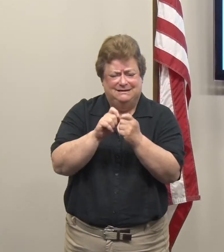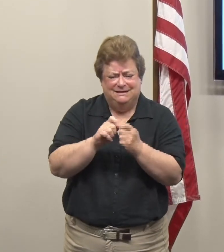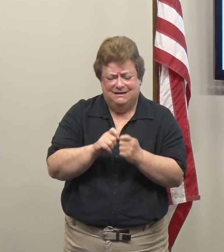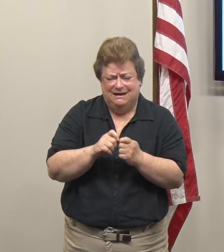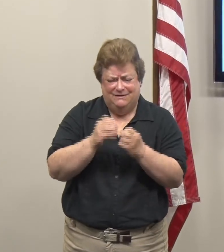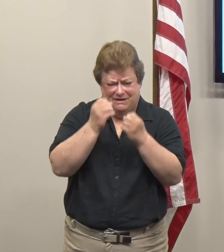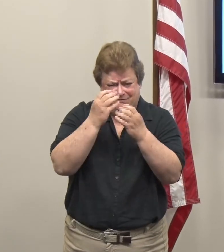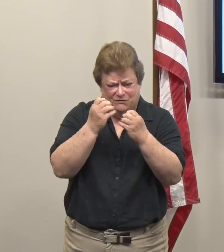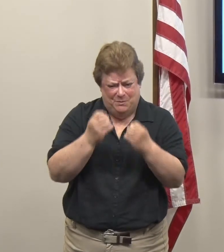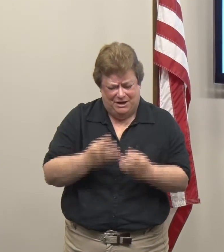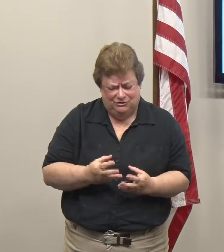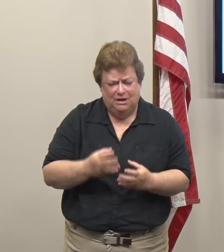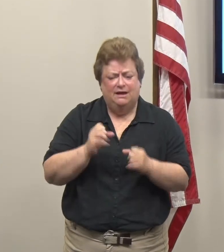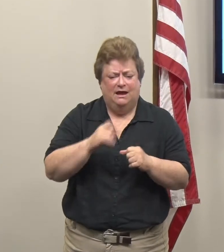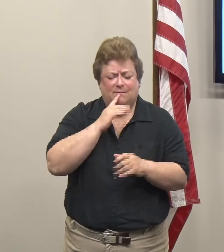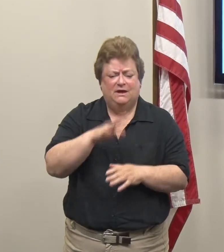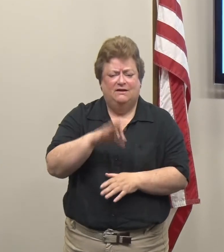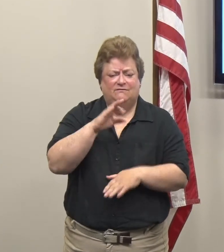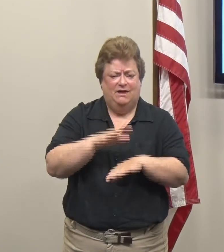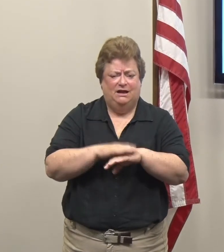can be found on our website,